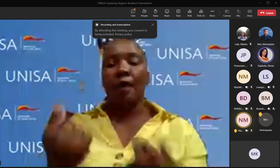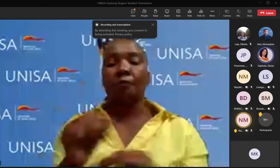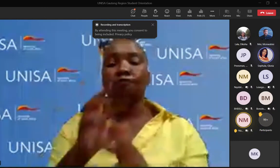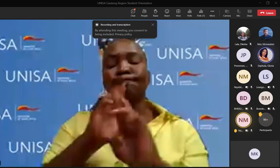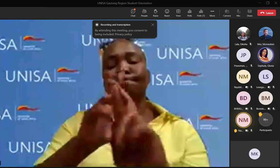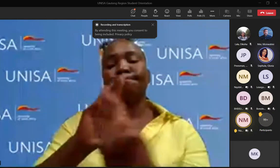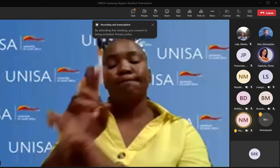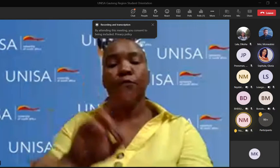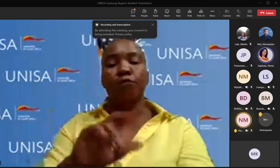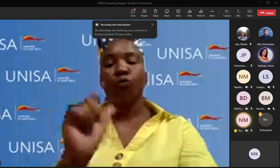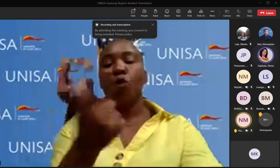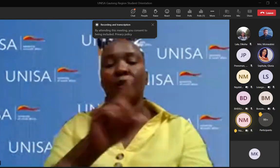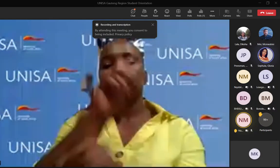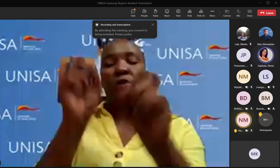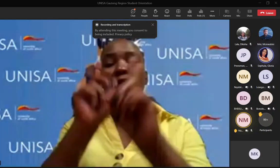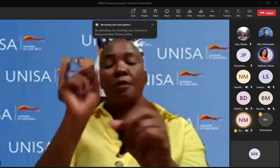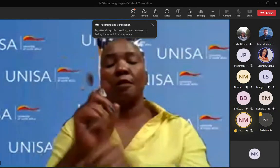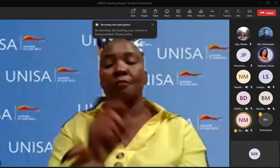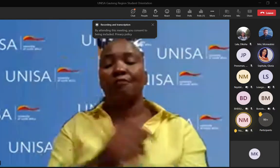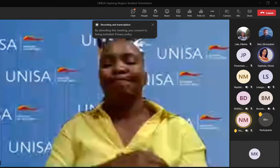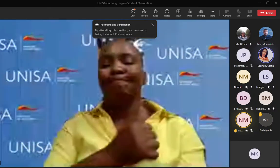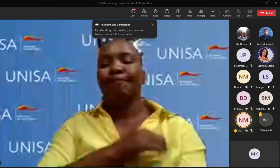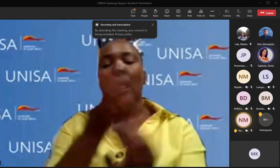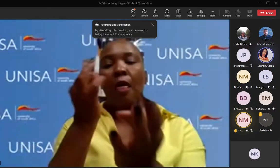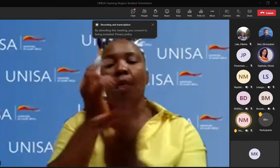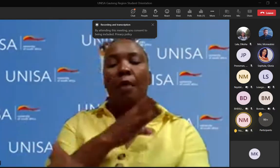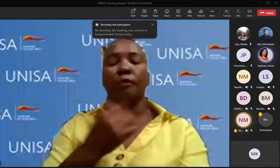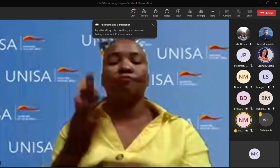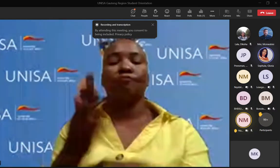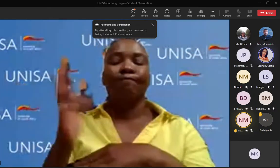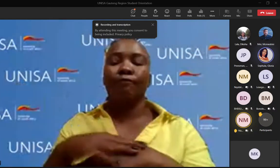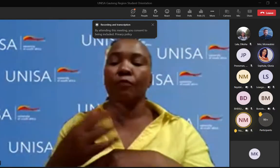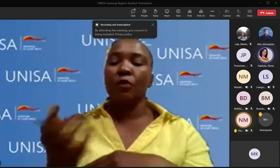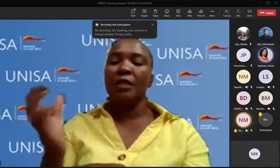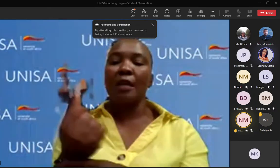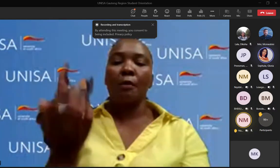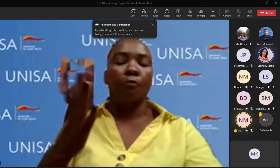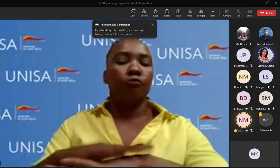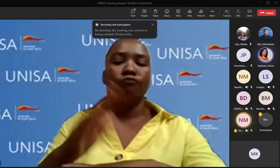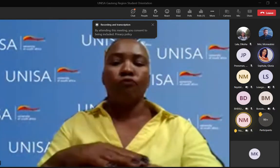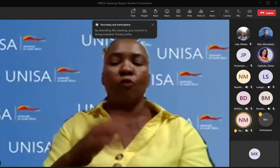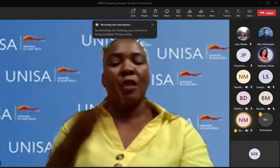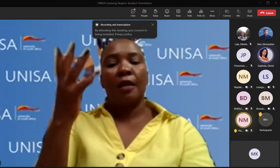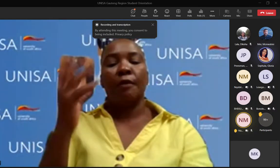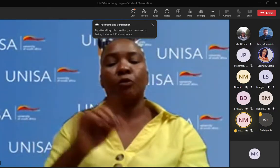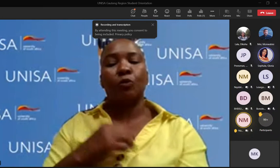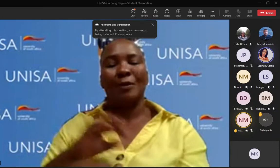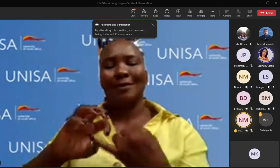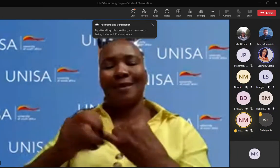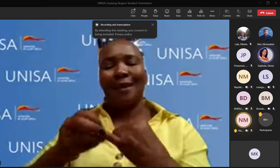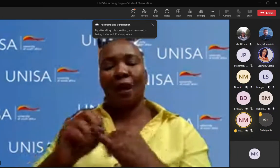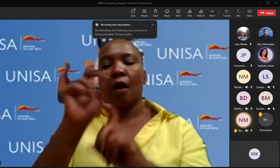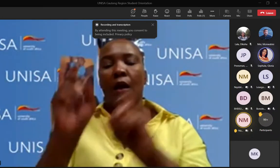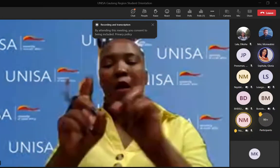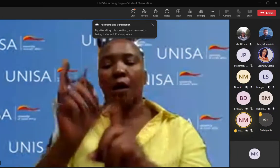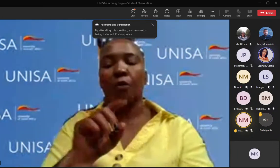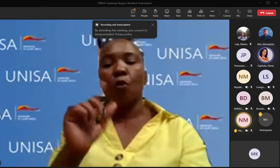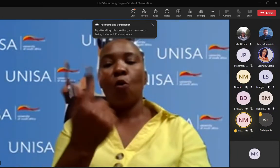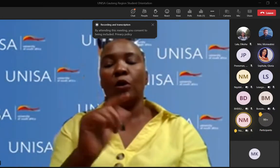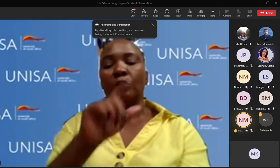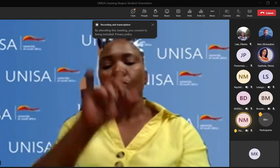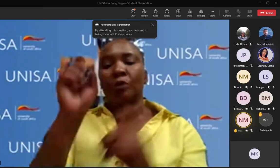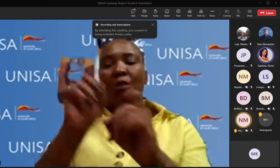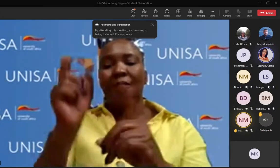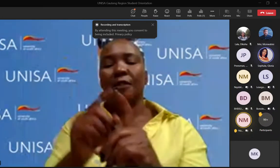all the questions unfortunately we can take all the hints but we will try by all means to answer all the questions that are raised on the chat